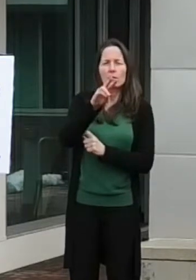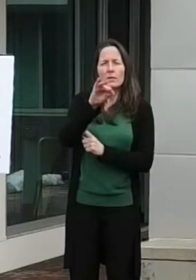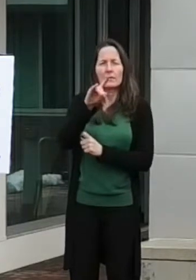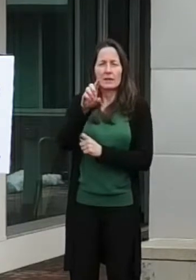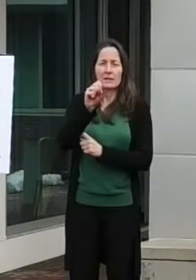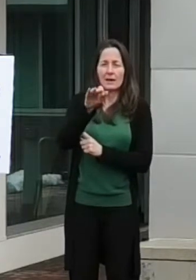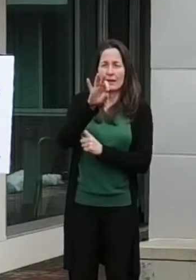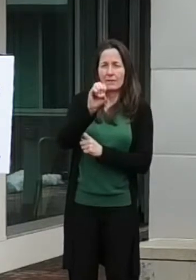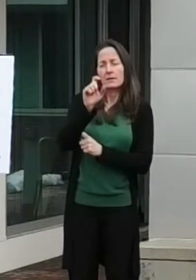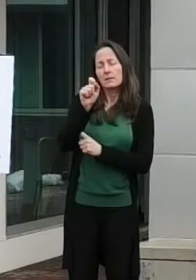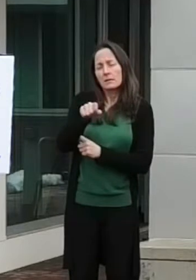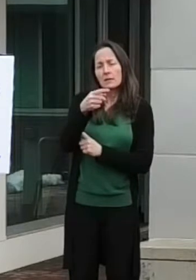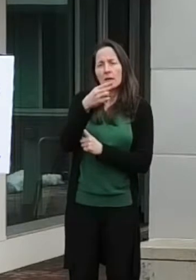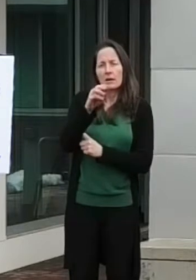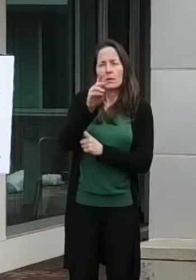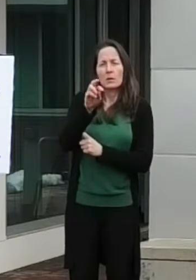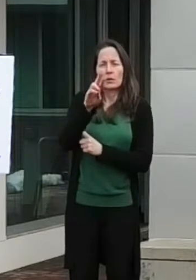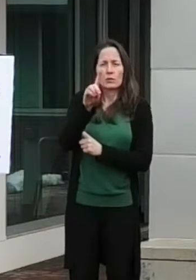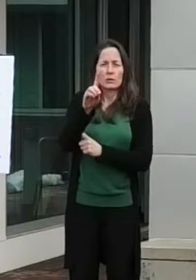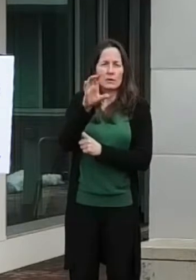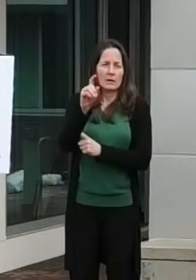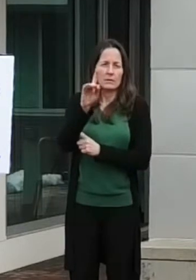staycovidsafe.howardcountymd.gov. Again, that's